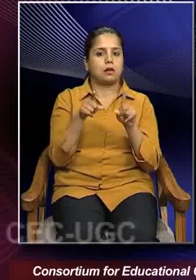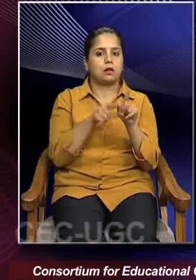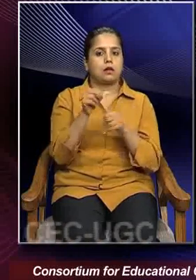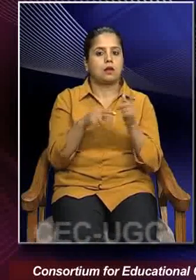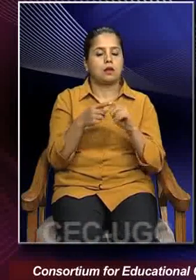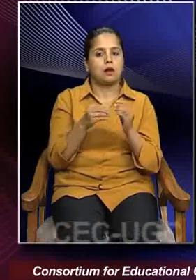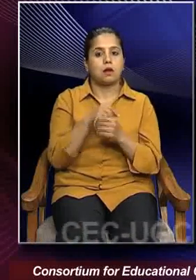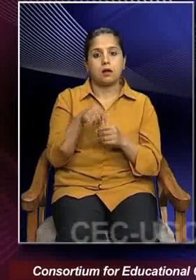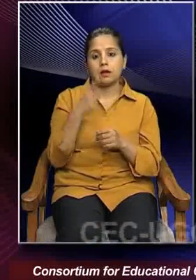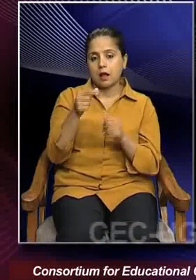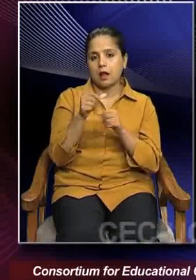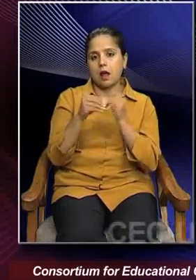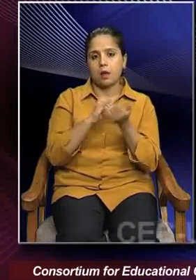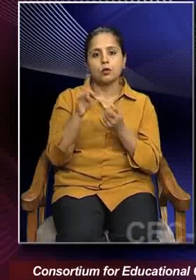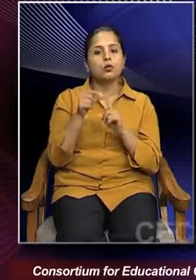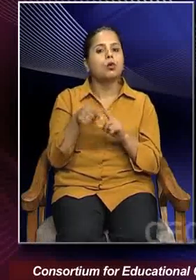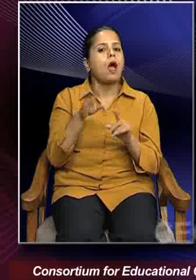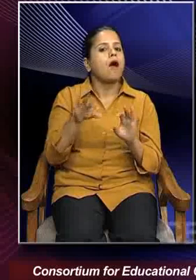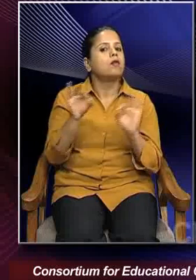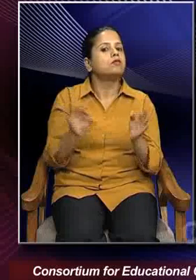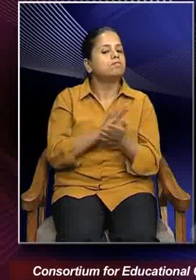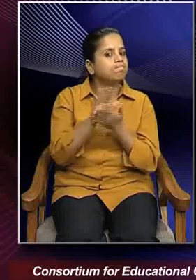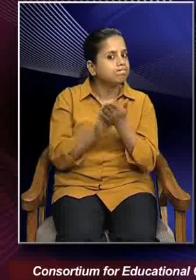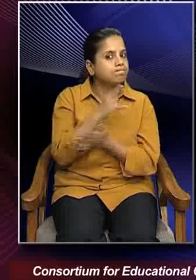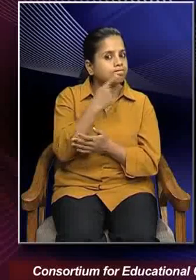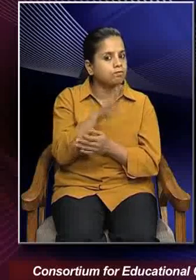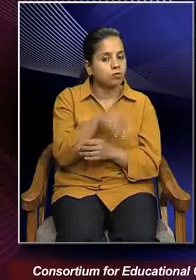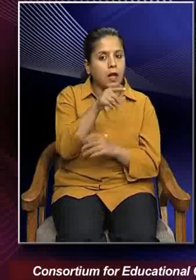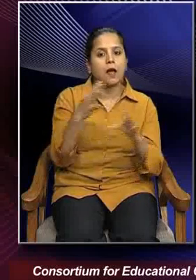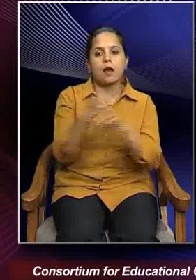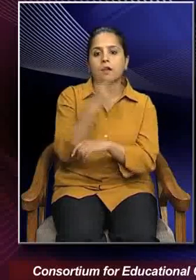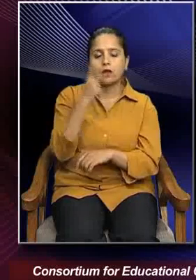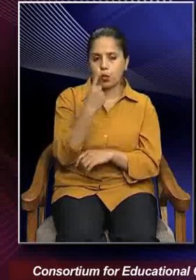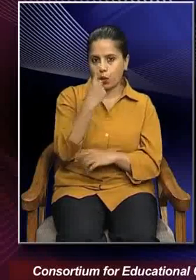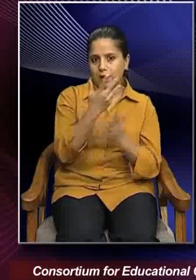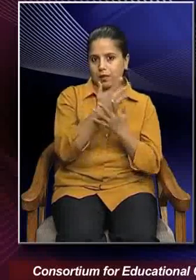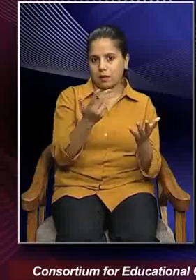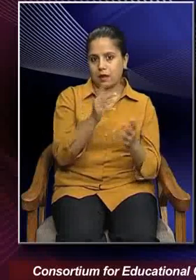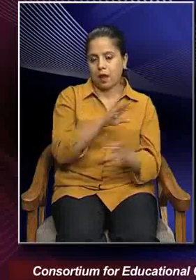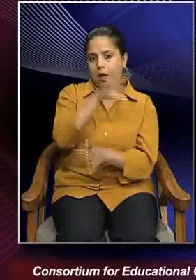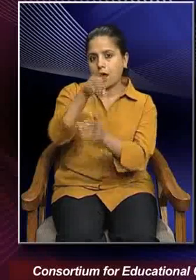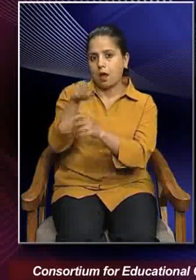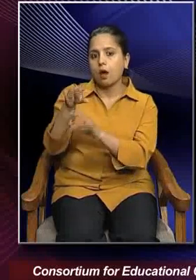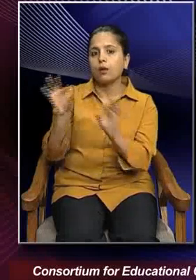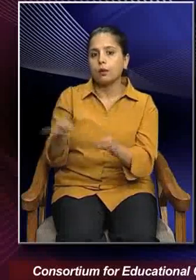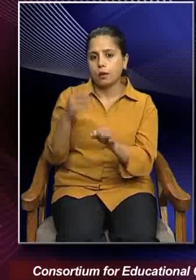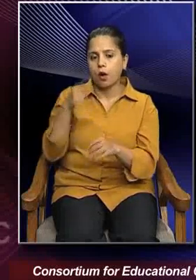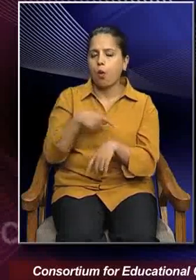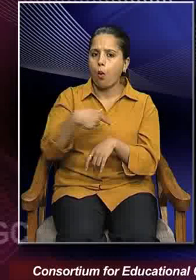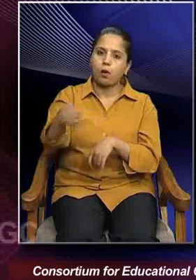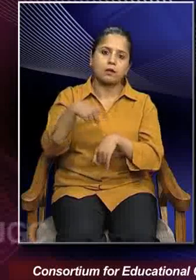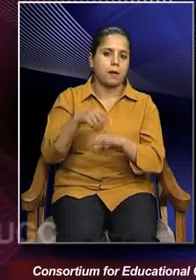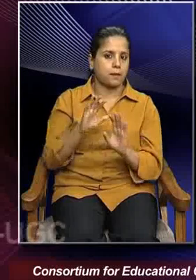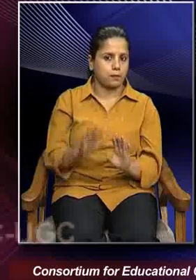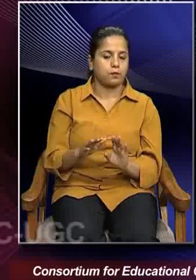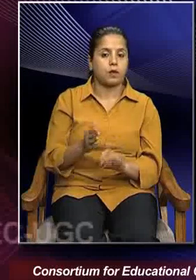is the absolute non-existence, which means absence of one thing in the other at all the time,